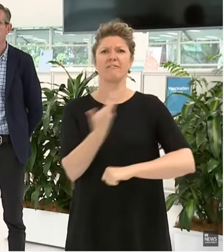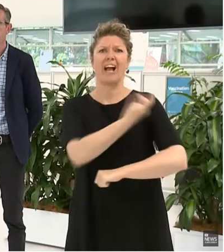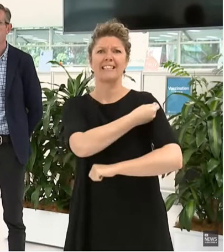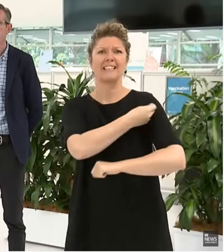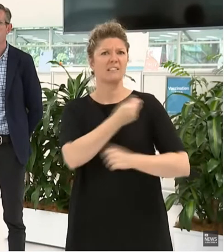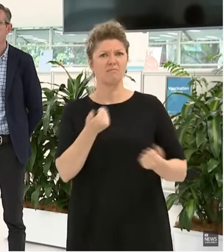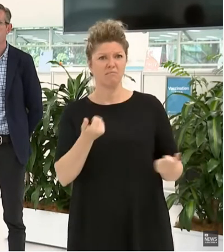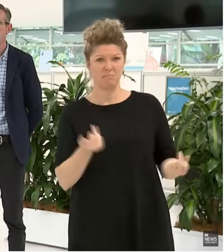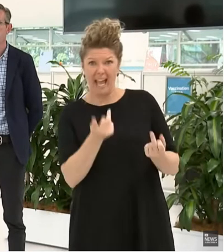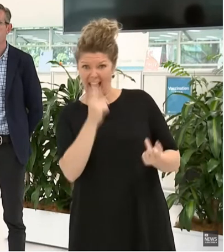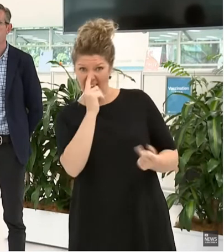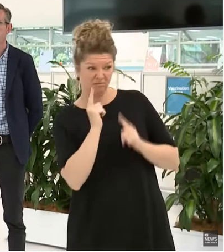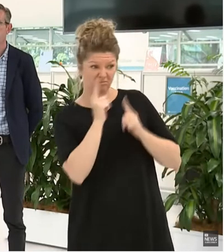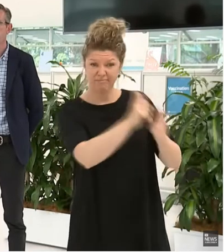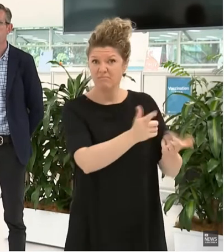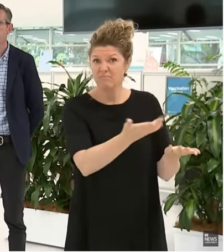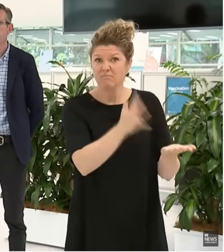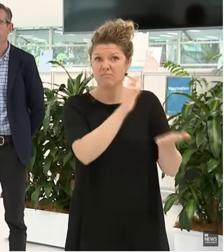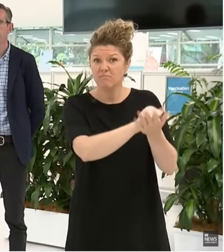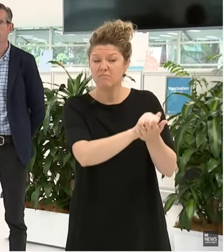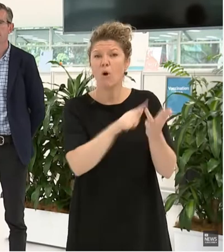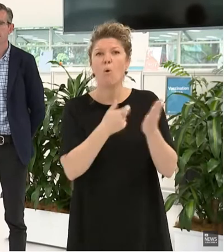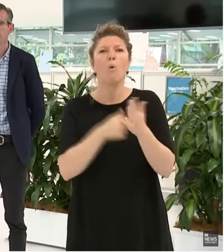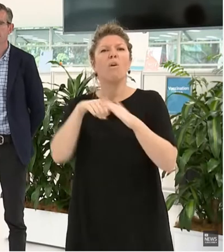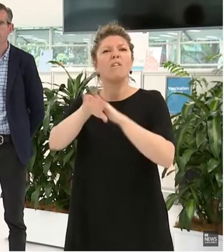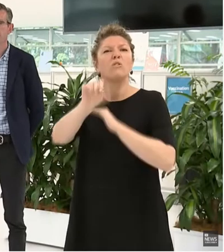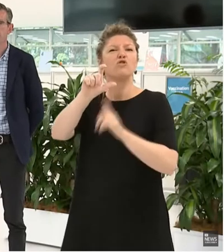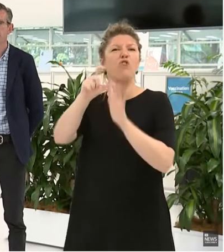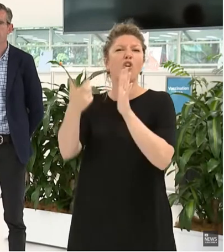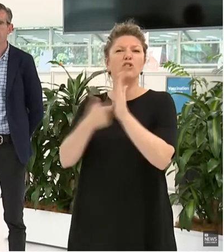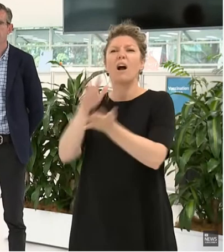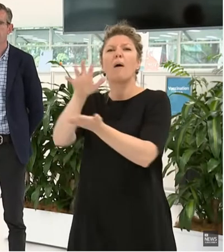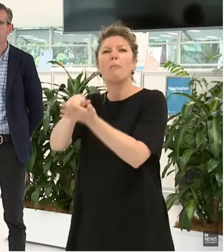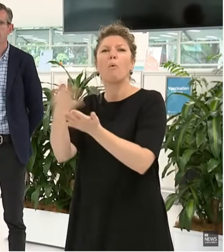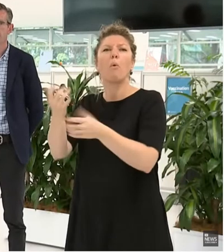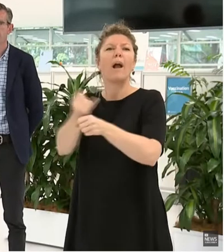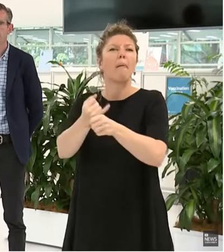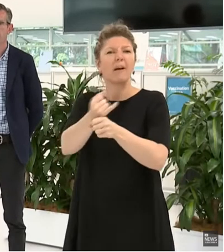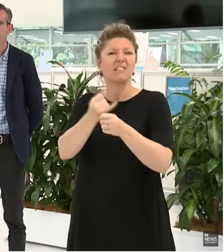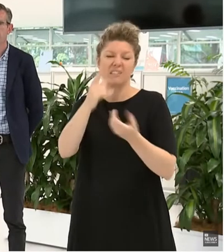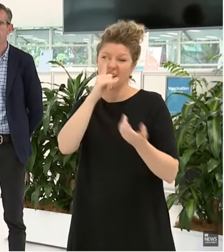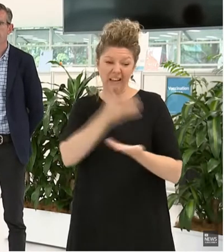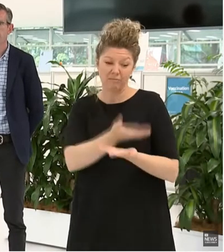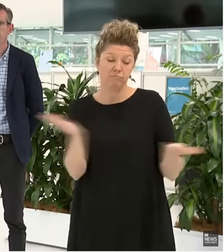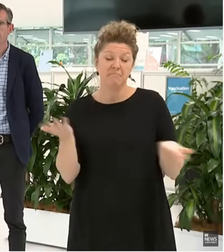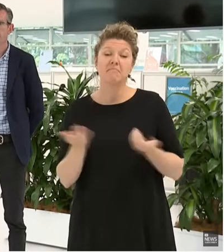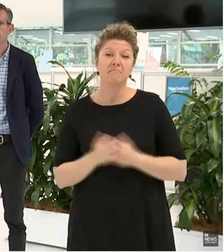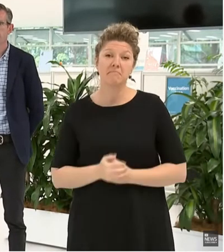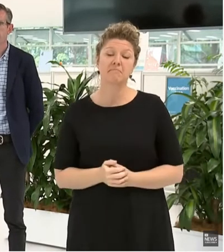available. Or, of course, you could book in with your GP or your pharmacist.